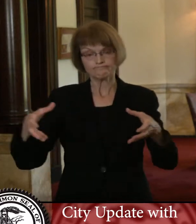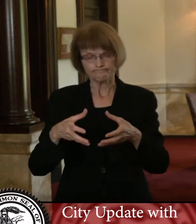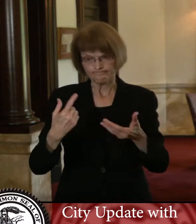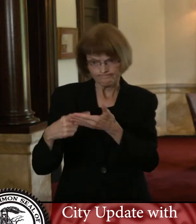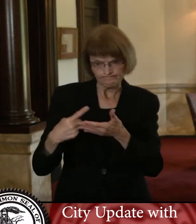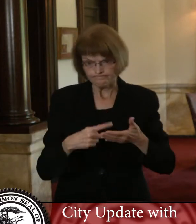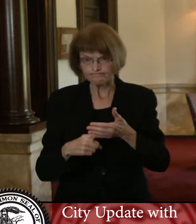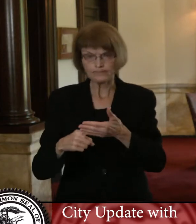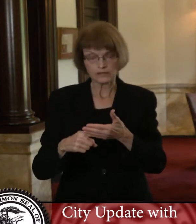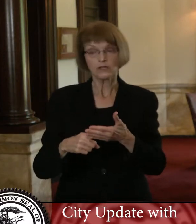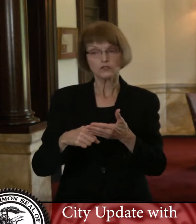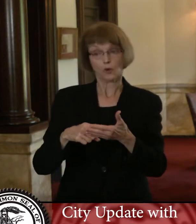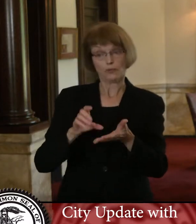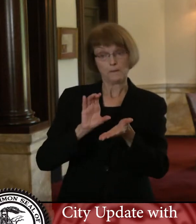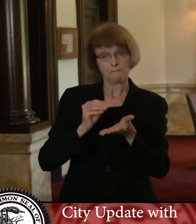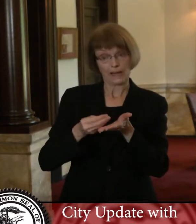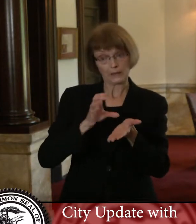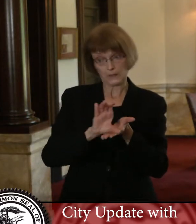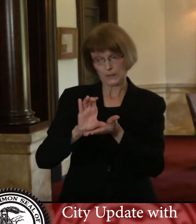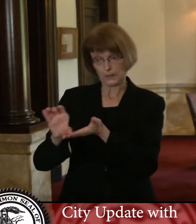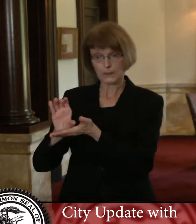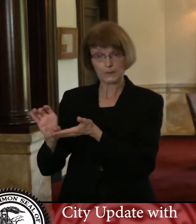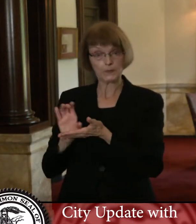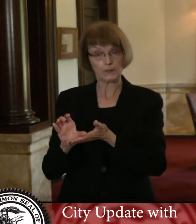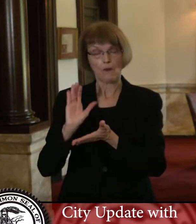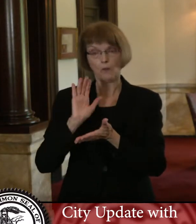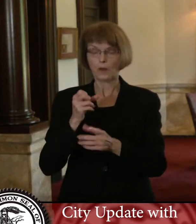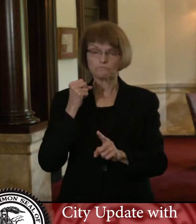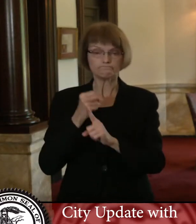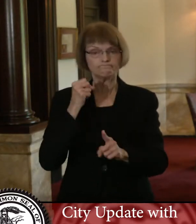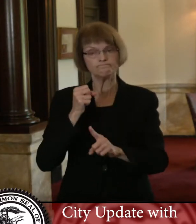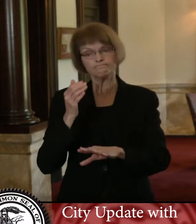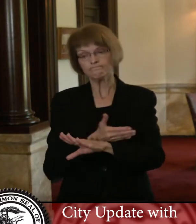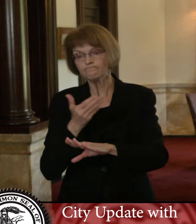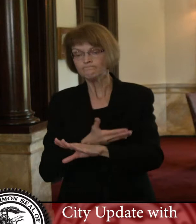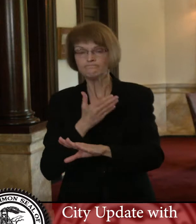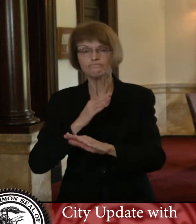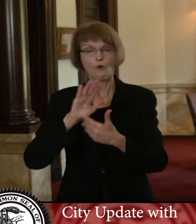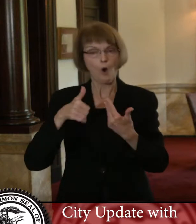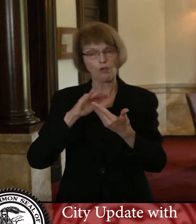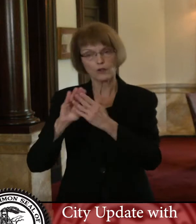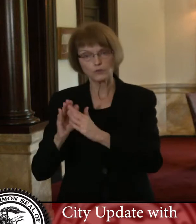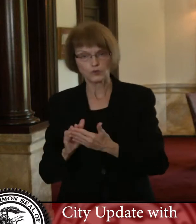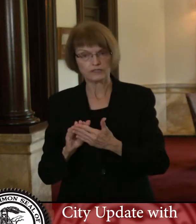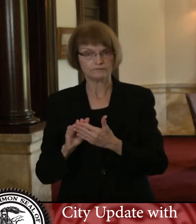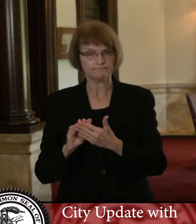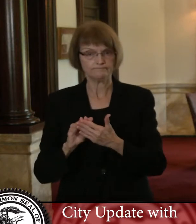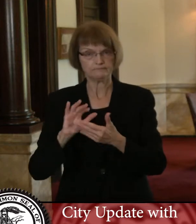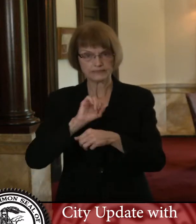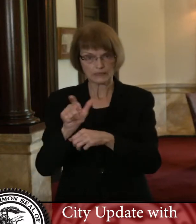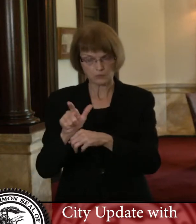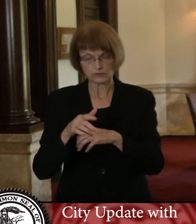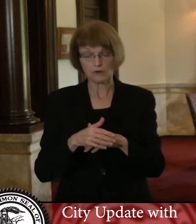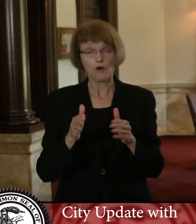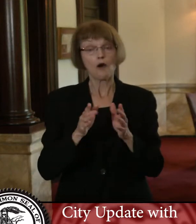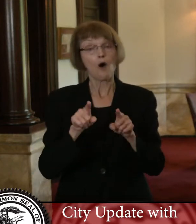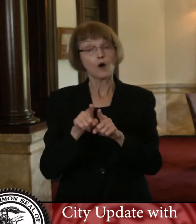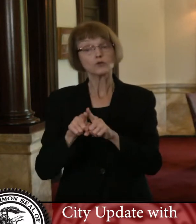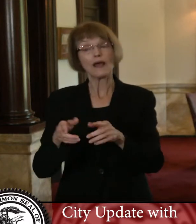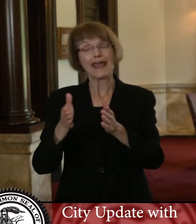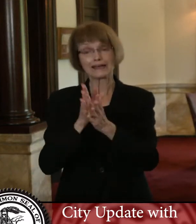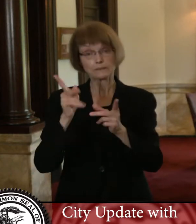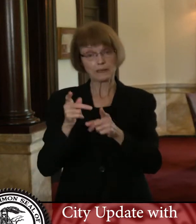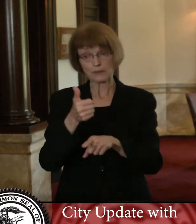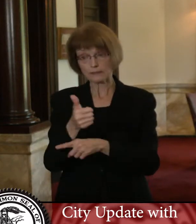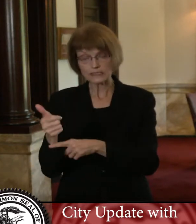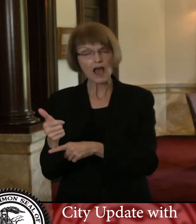yield long-term results for communities across St. Louis. I also asked the public for their input on how these